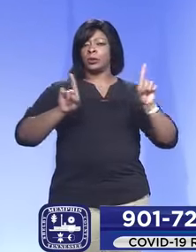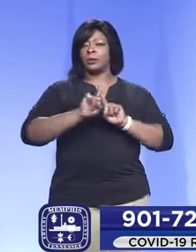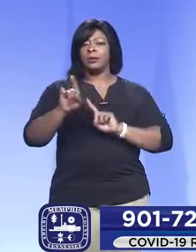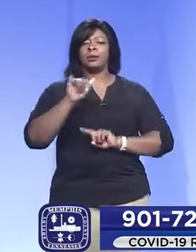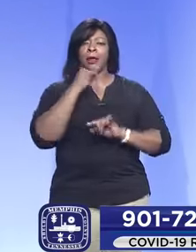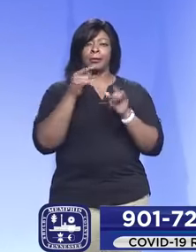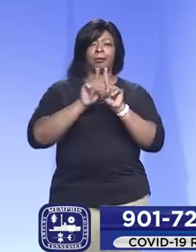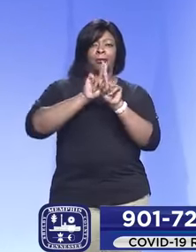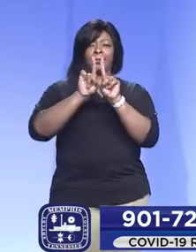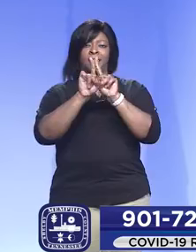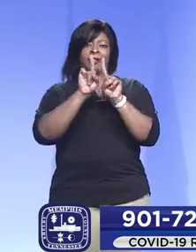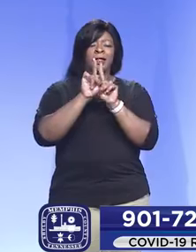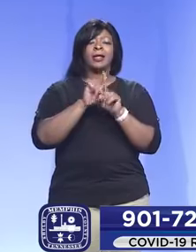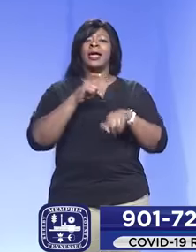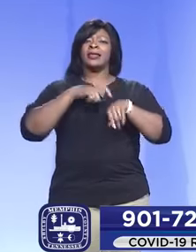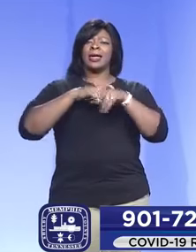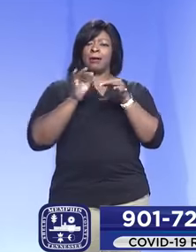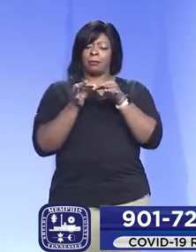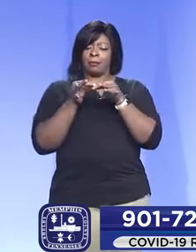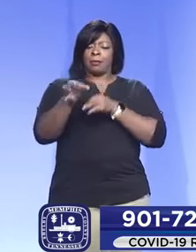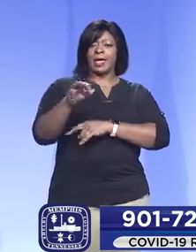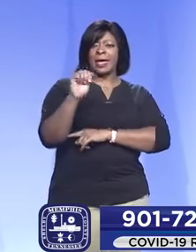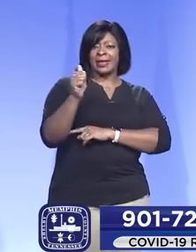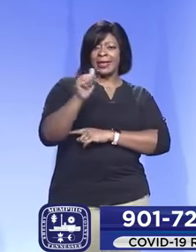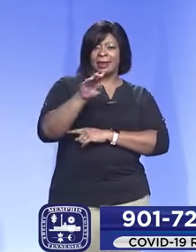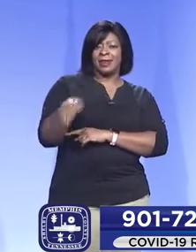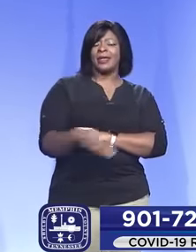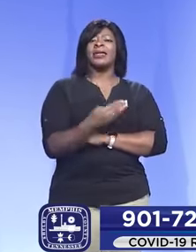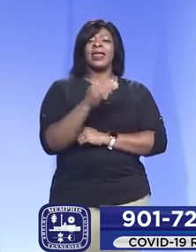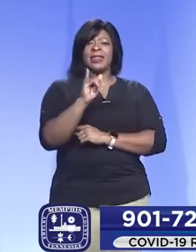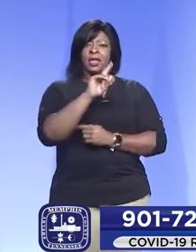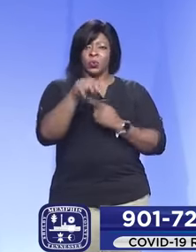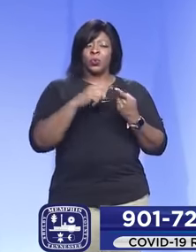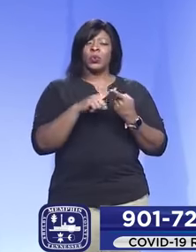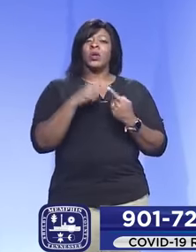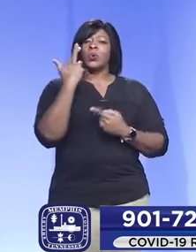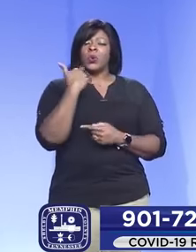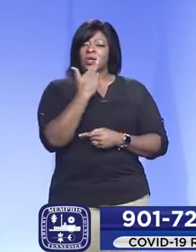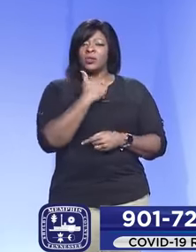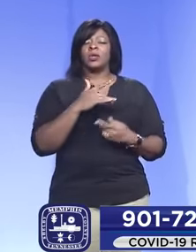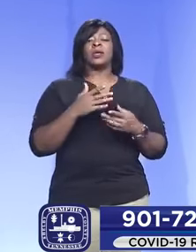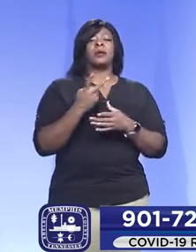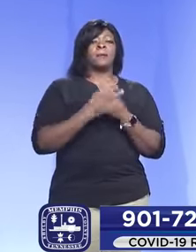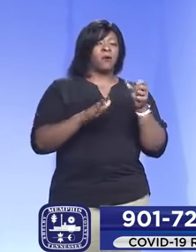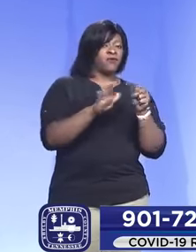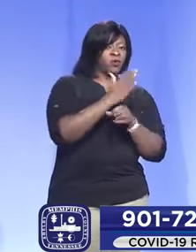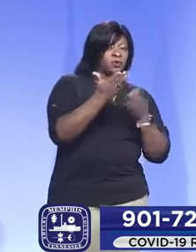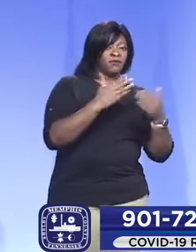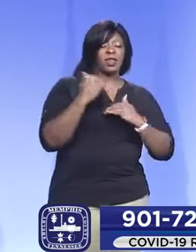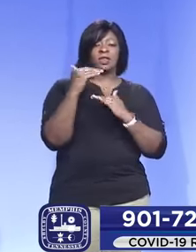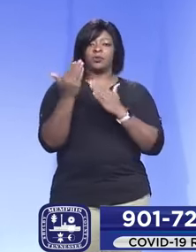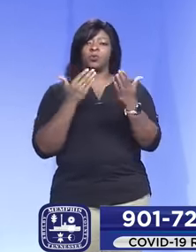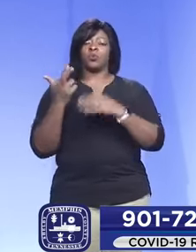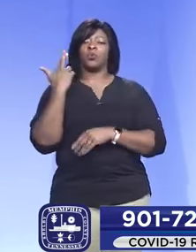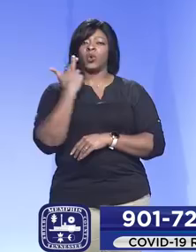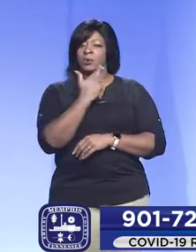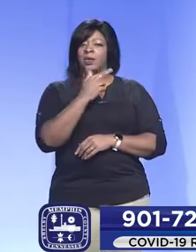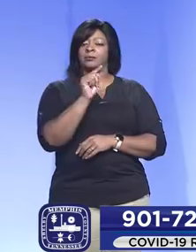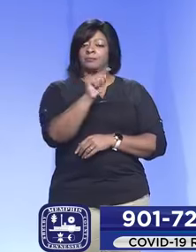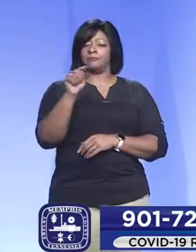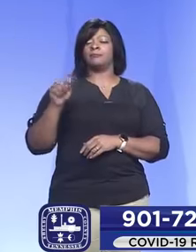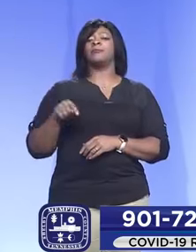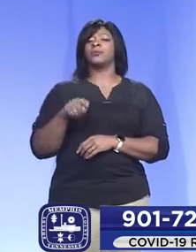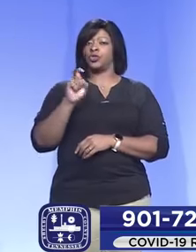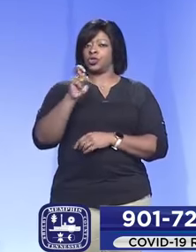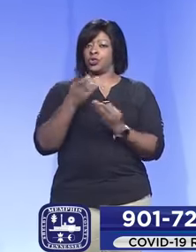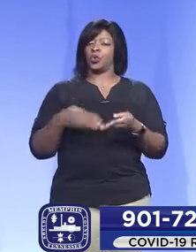as well as staying open beyond the 10 o'clock hour, which is when restaurants, both full service and limited services